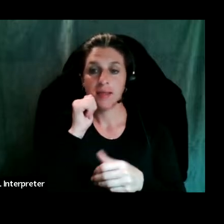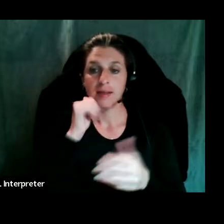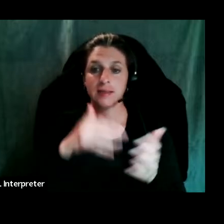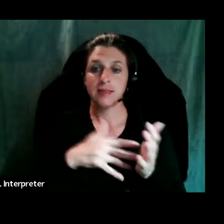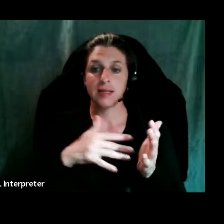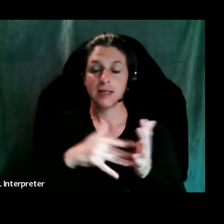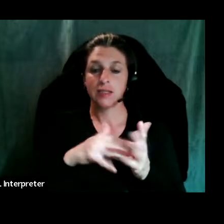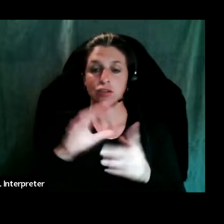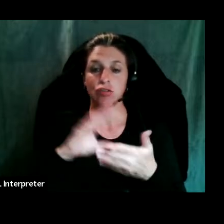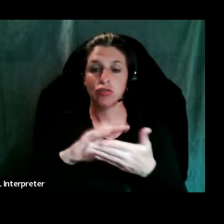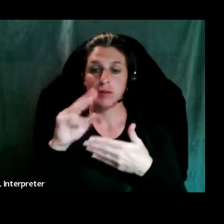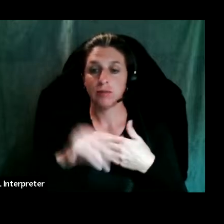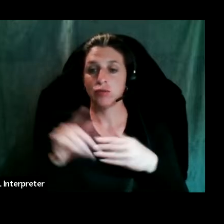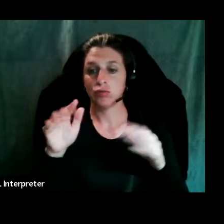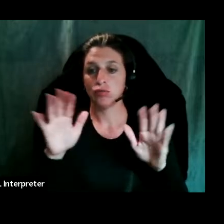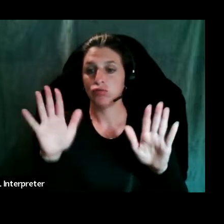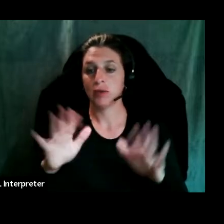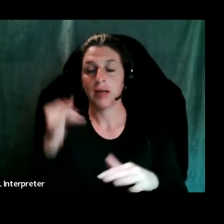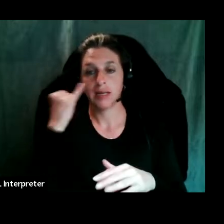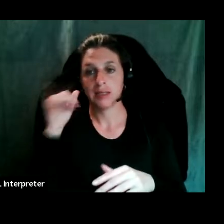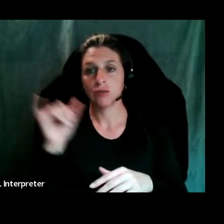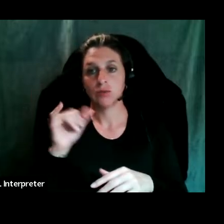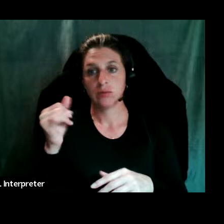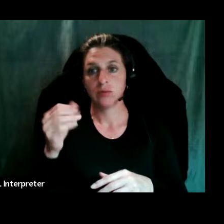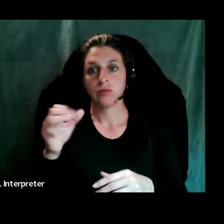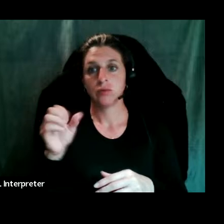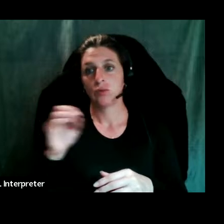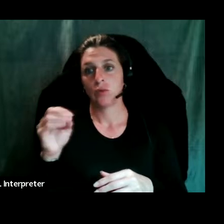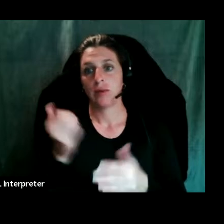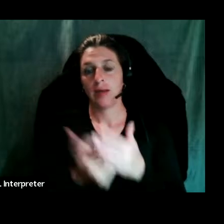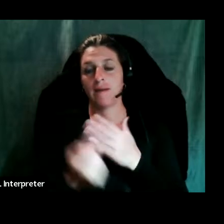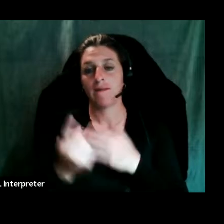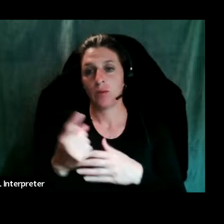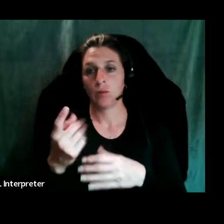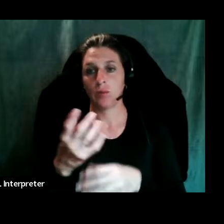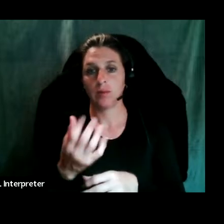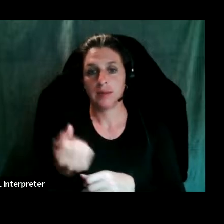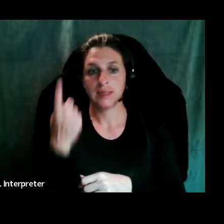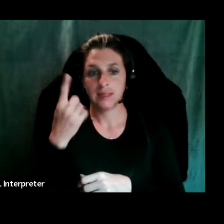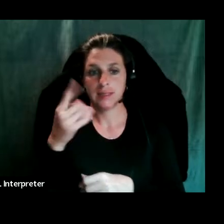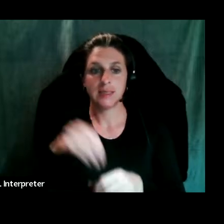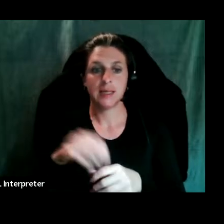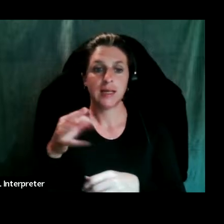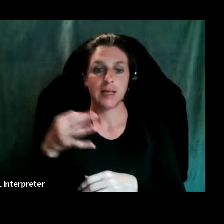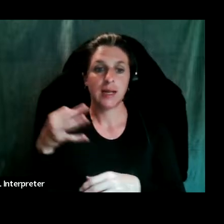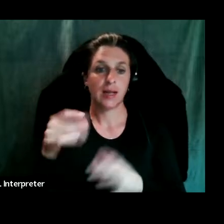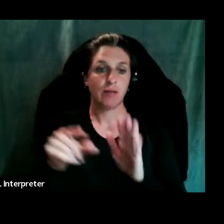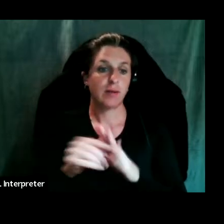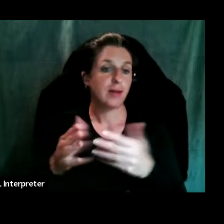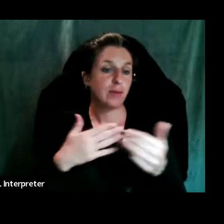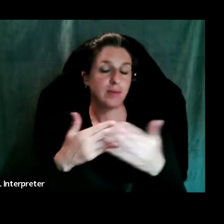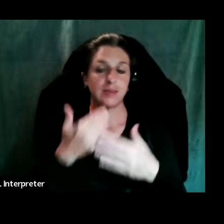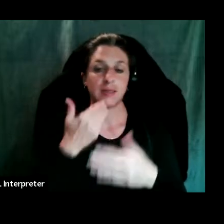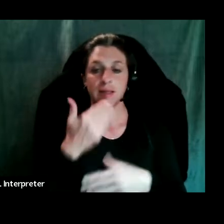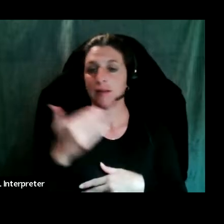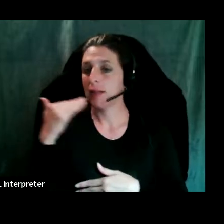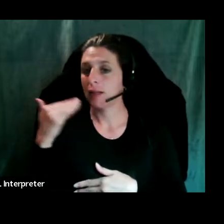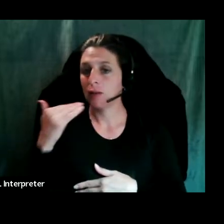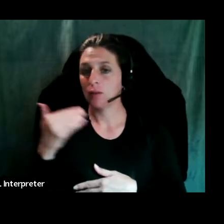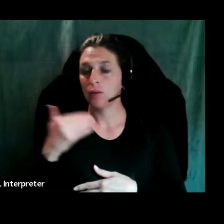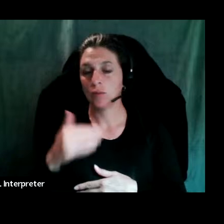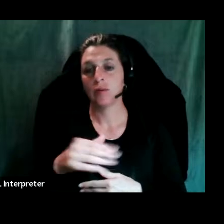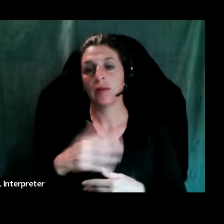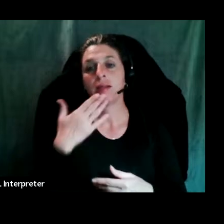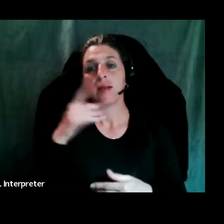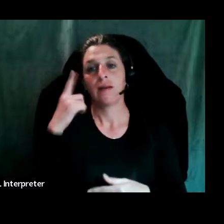too, because that way everybody gets it in 9th grade. And anyway, thanks. Thank you. Well, thank you for